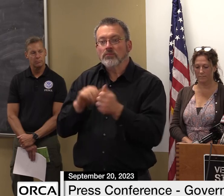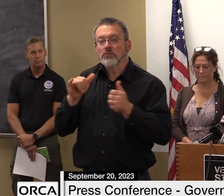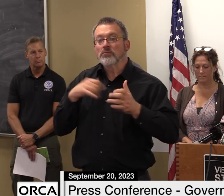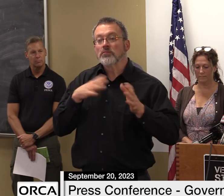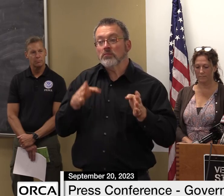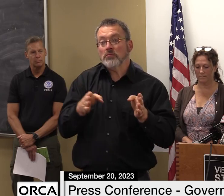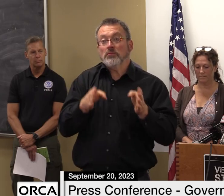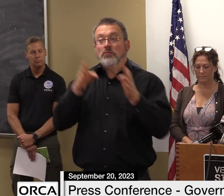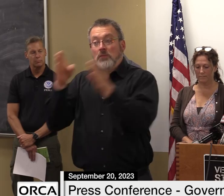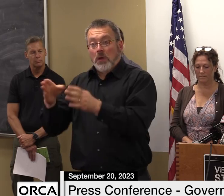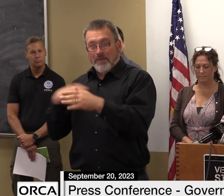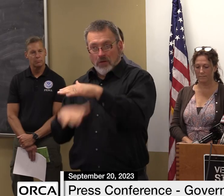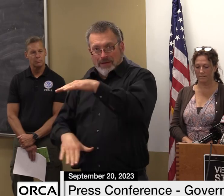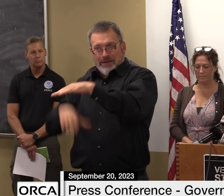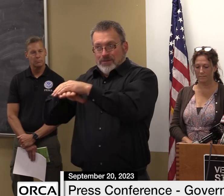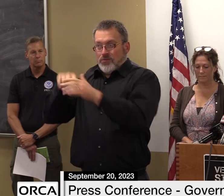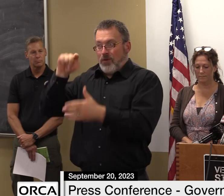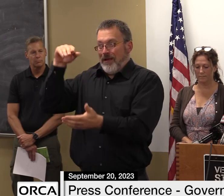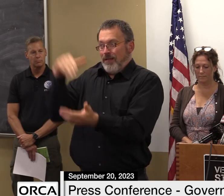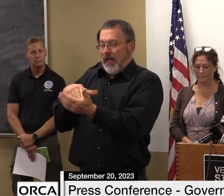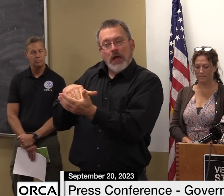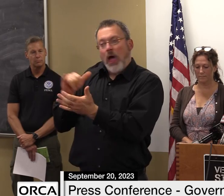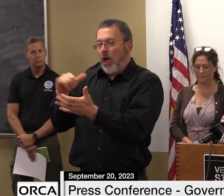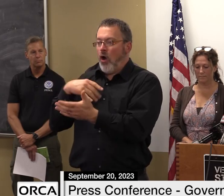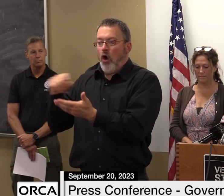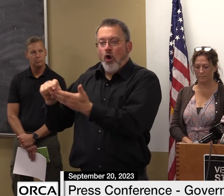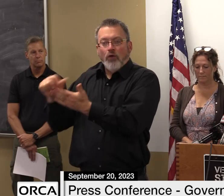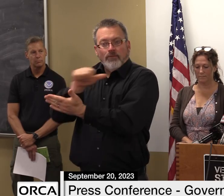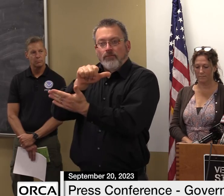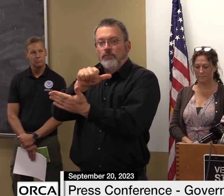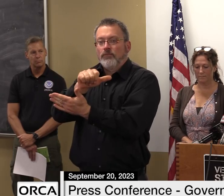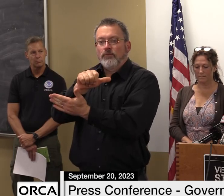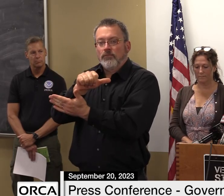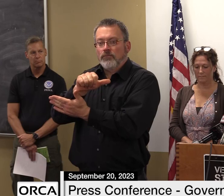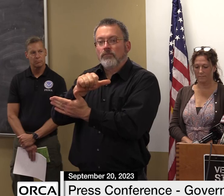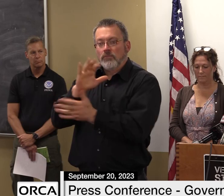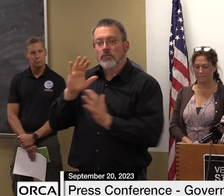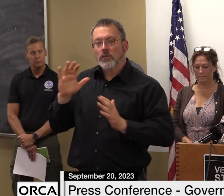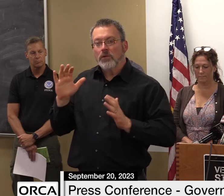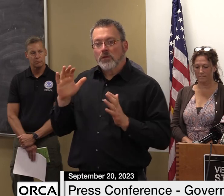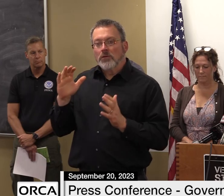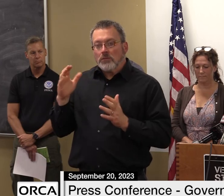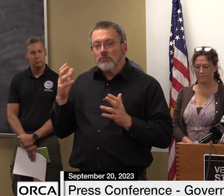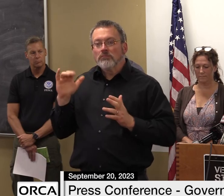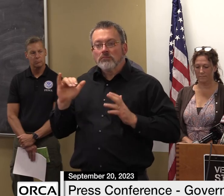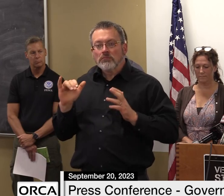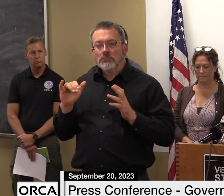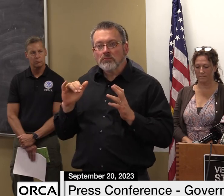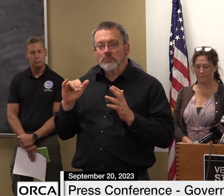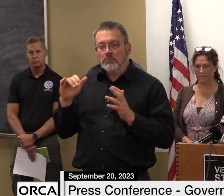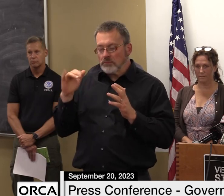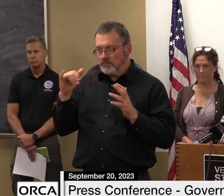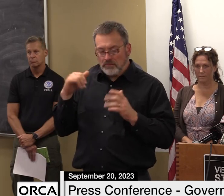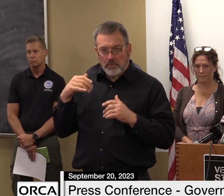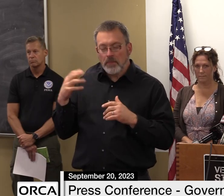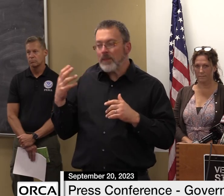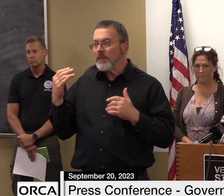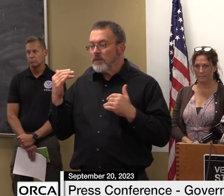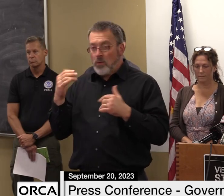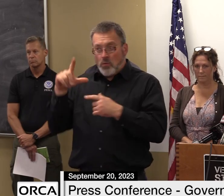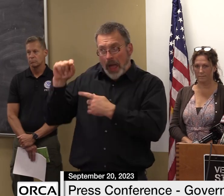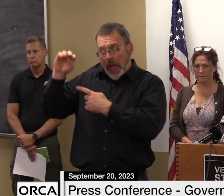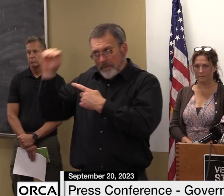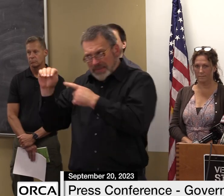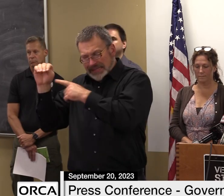are removing the employee number and keeping the cap at the lesser of $500,000 and 20% of